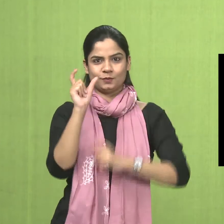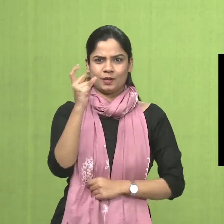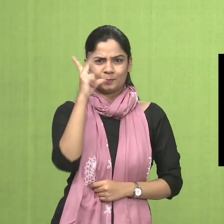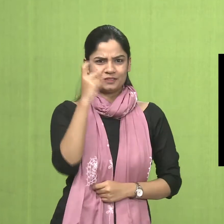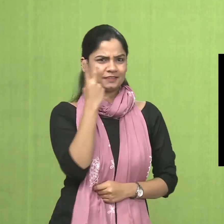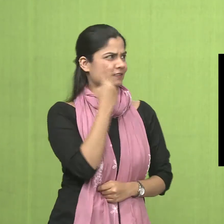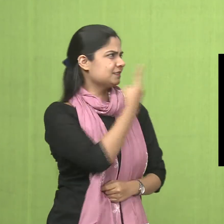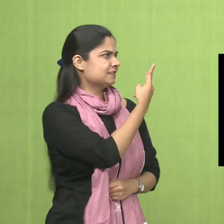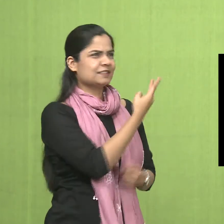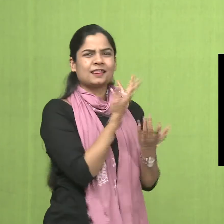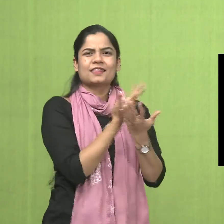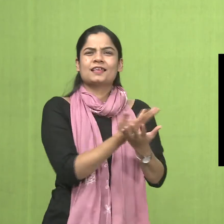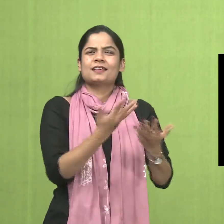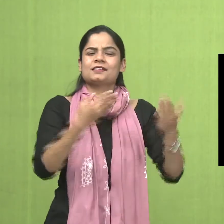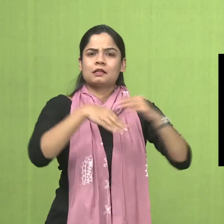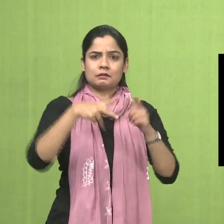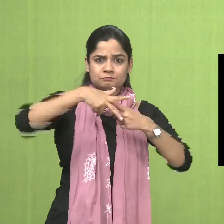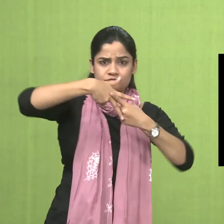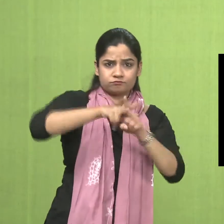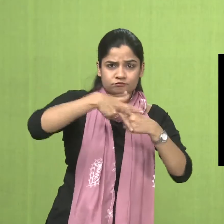it screwdriver, pechkes, anything.